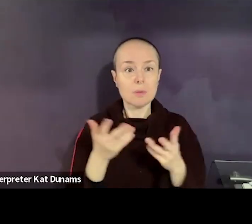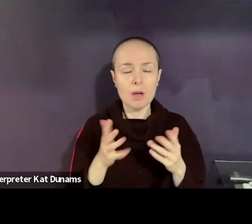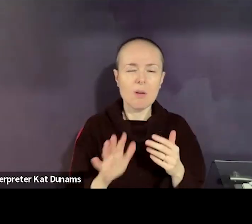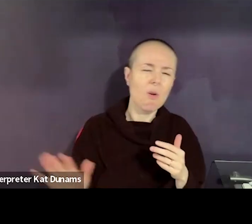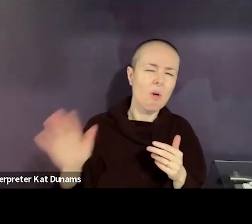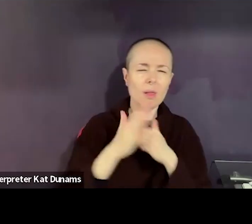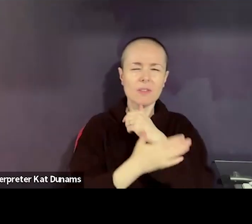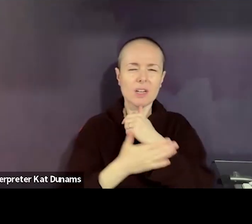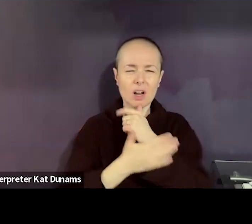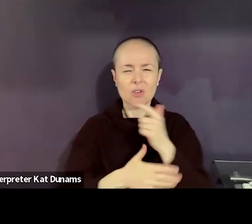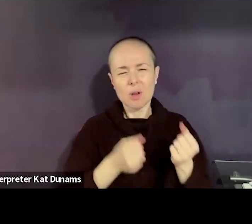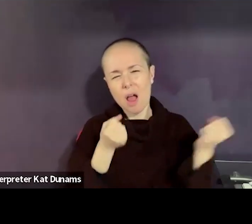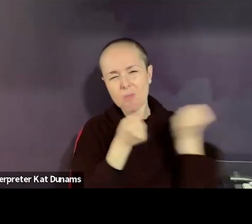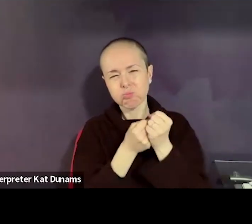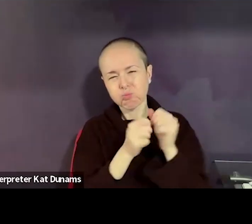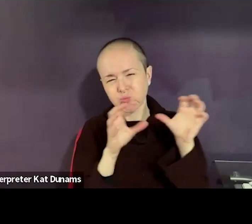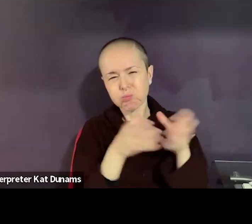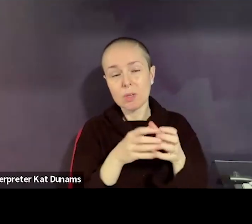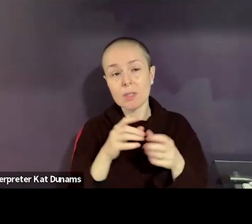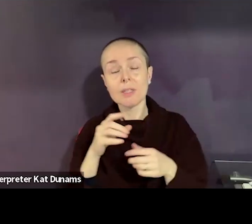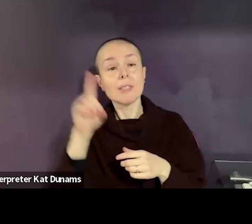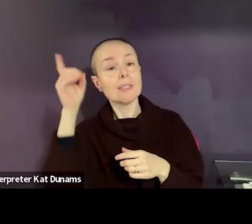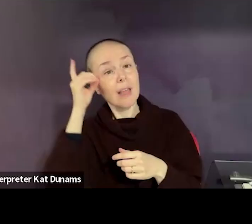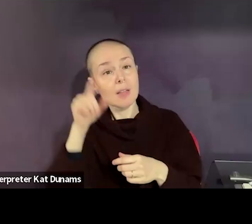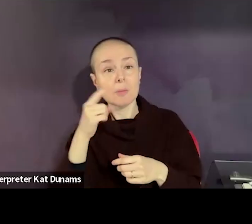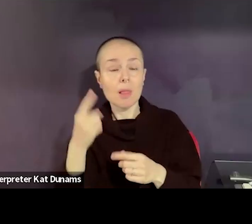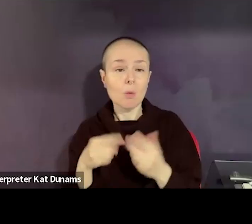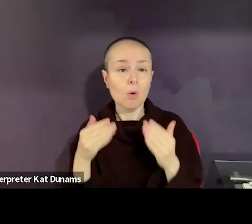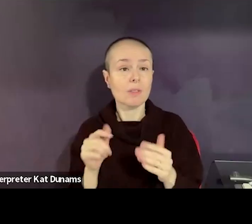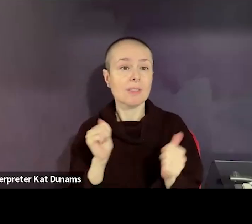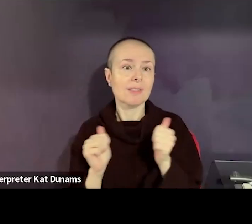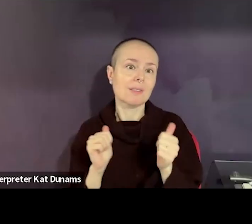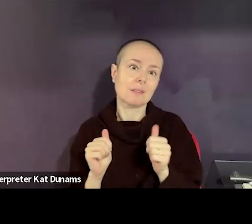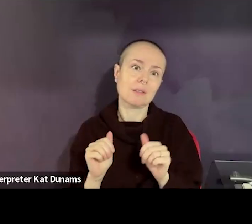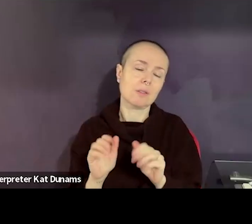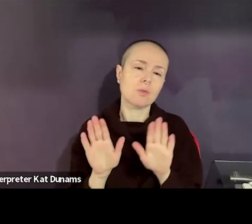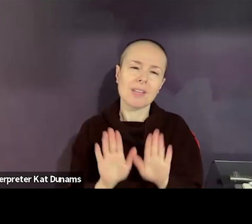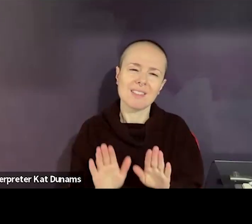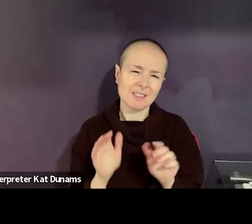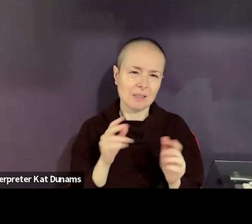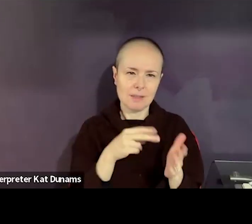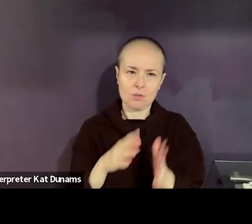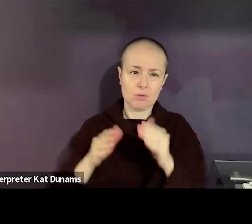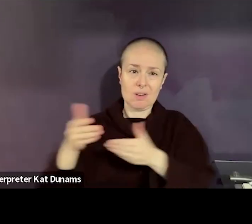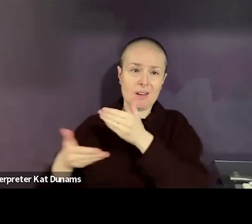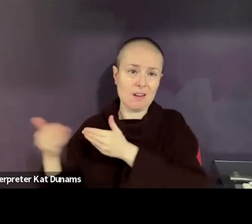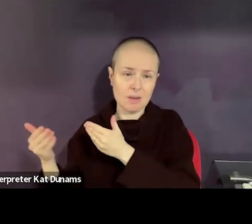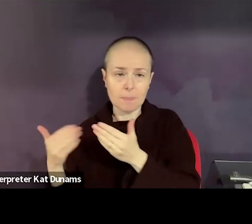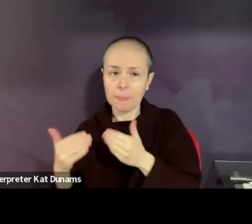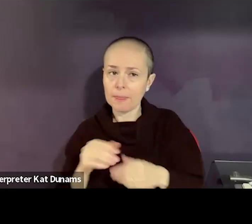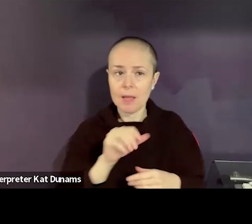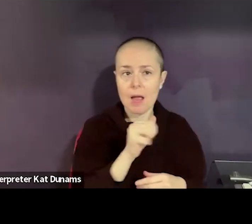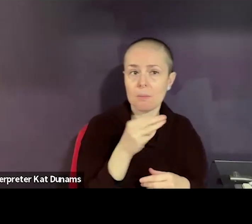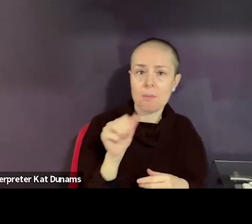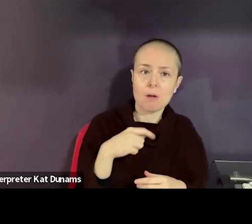country. As Dallas Black launched their season of relentless excellence, with the new company of dancers, even after AGMA's do not work